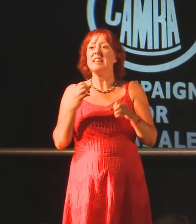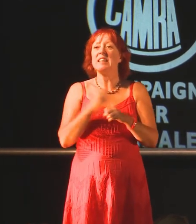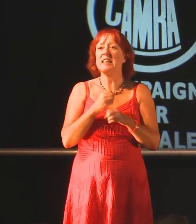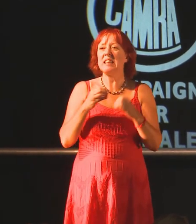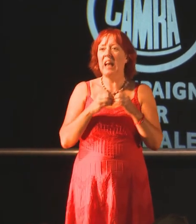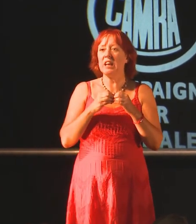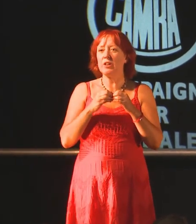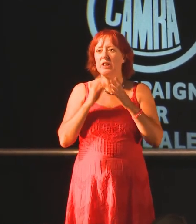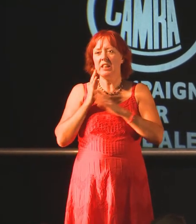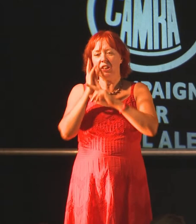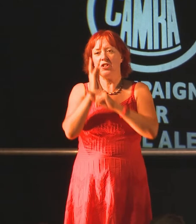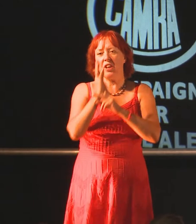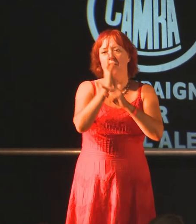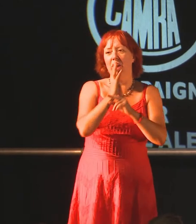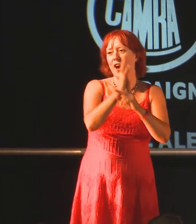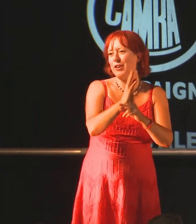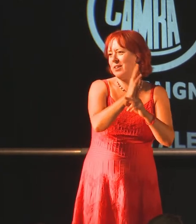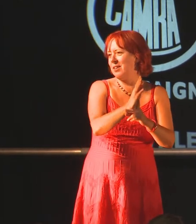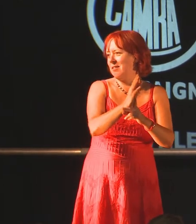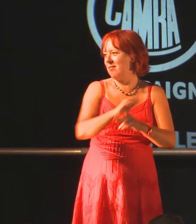Gale's Seafarer's Ale. I do apologise.